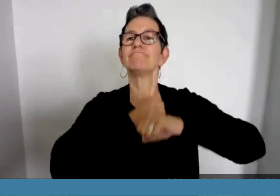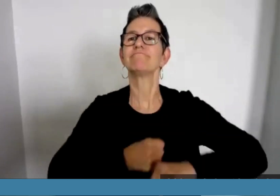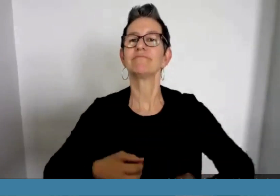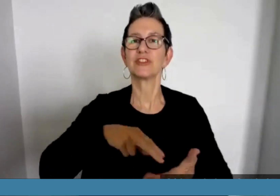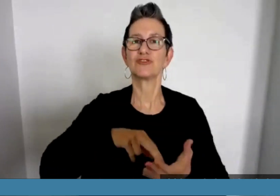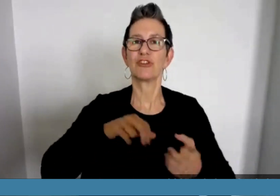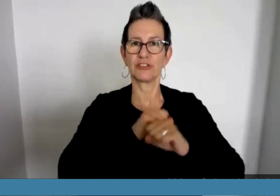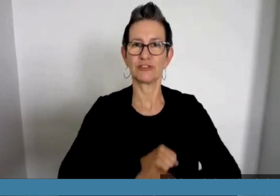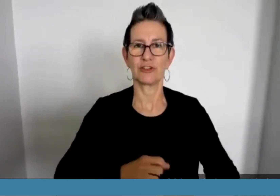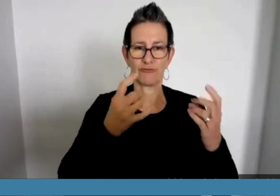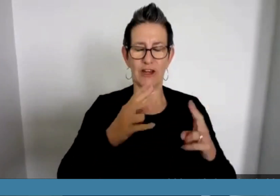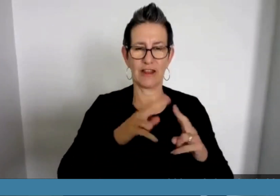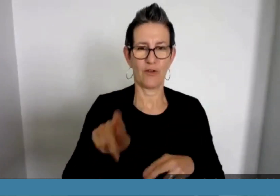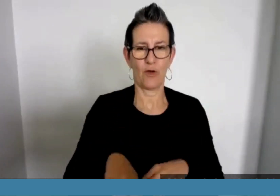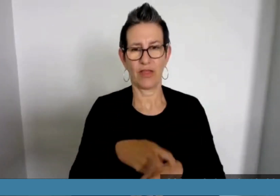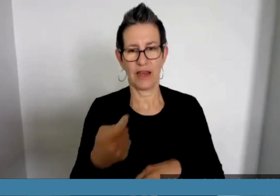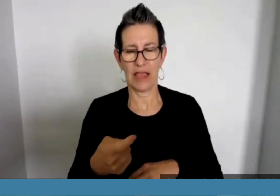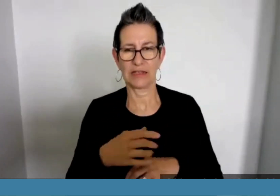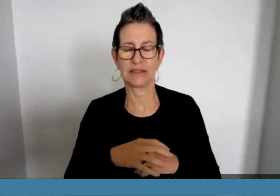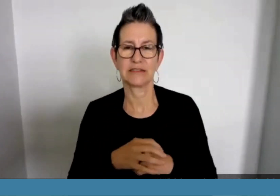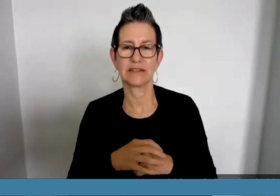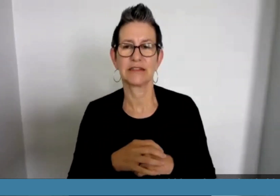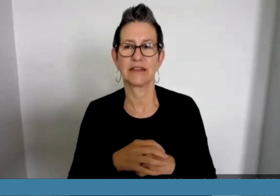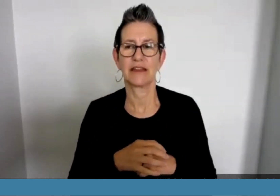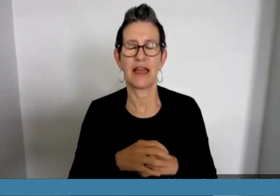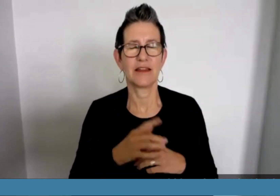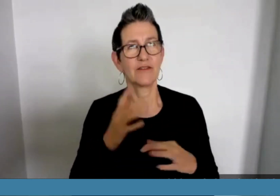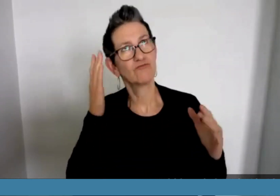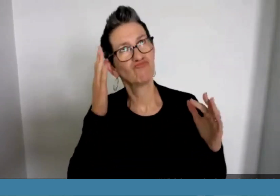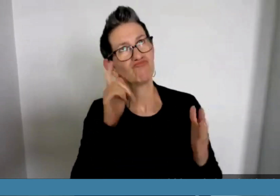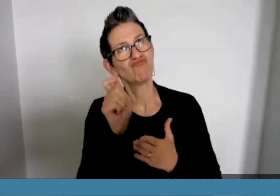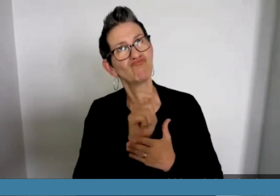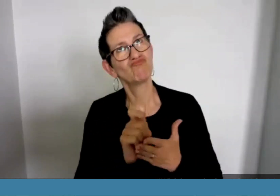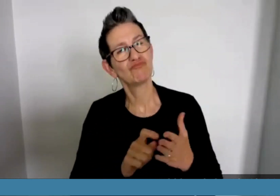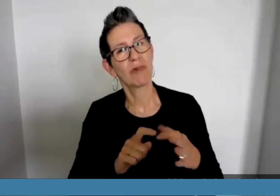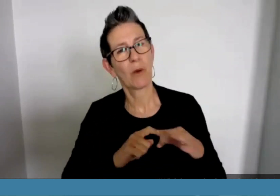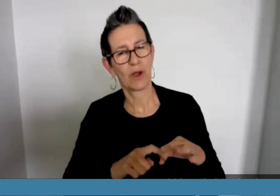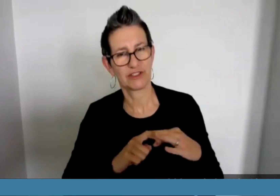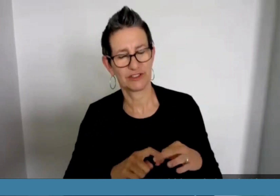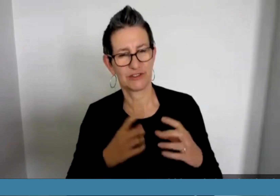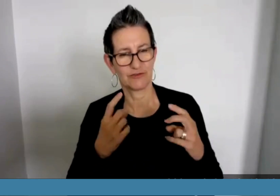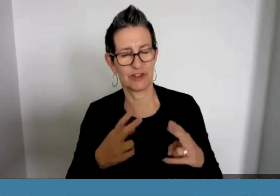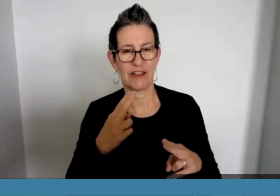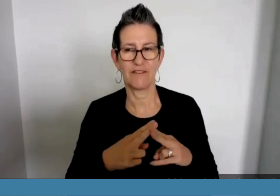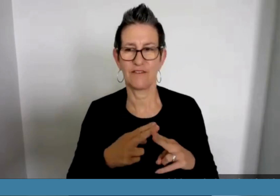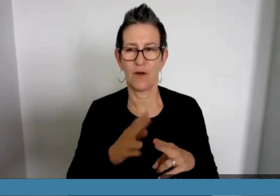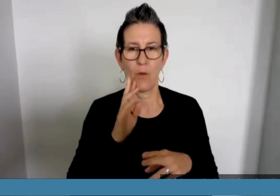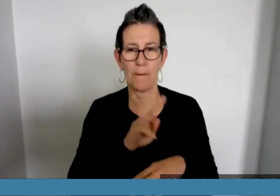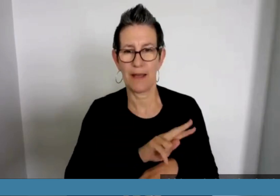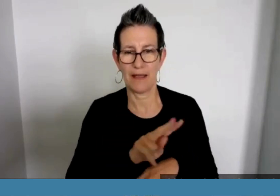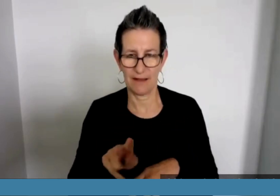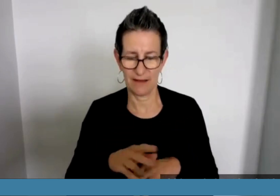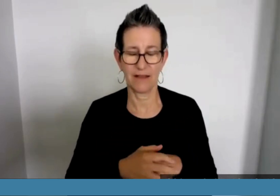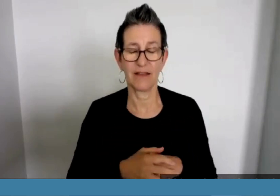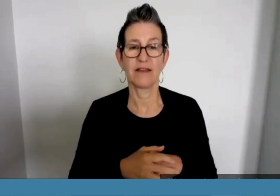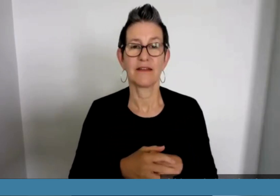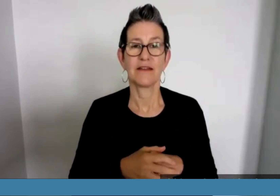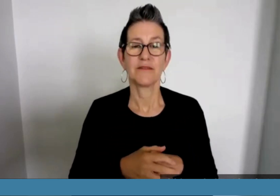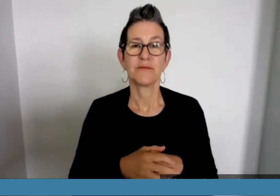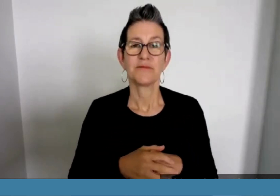our next question, and to just jot down any questions you may have. So when we return, we'll have an